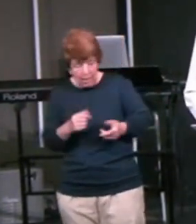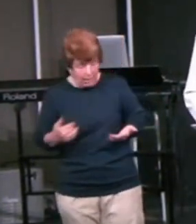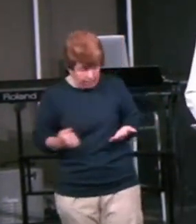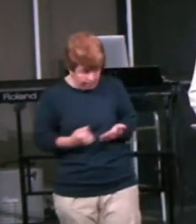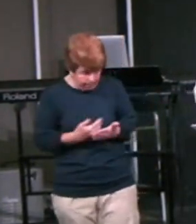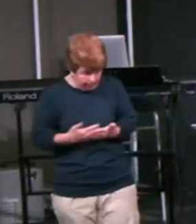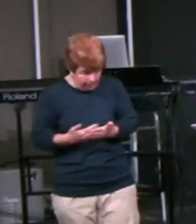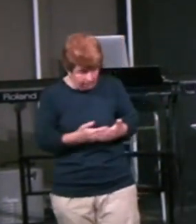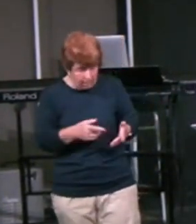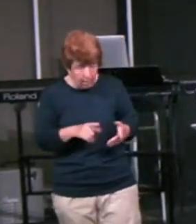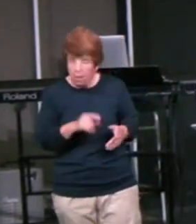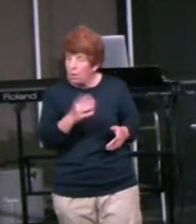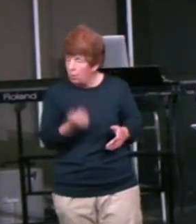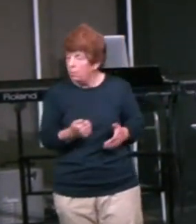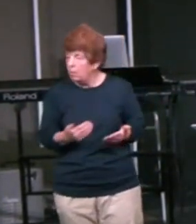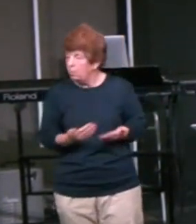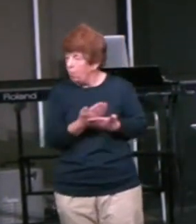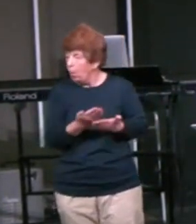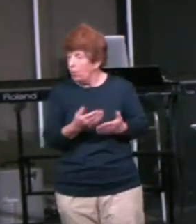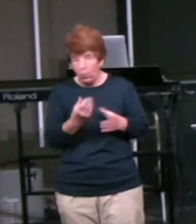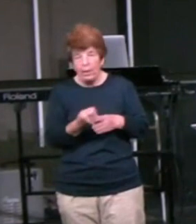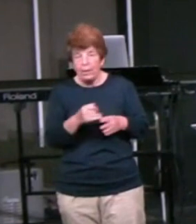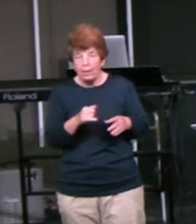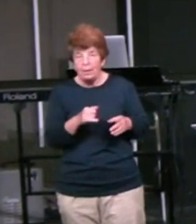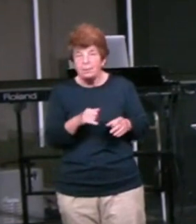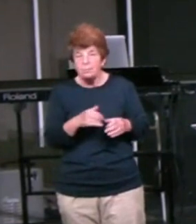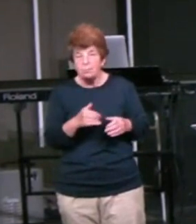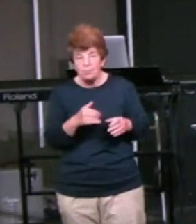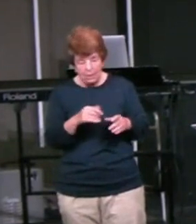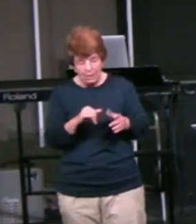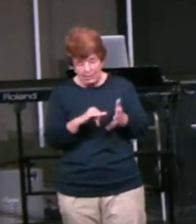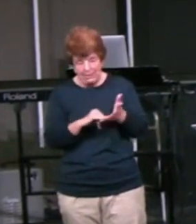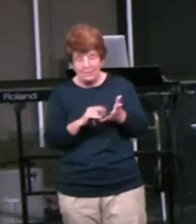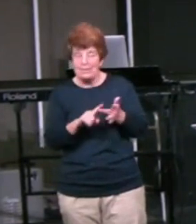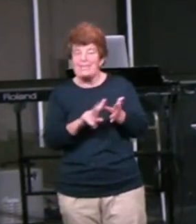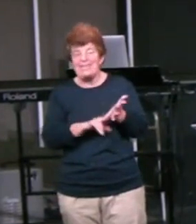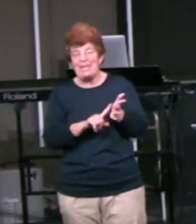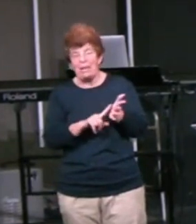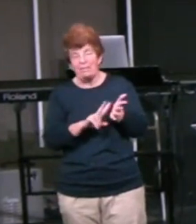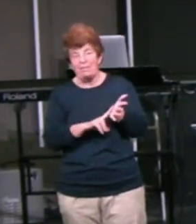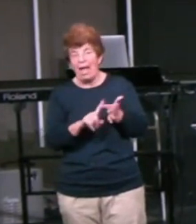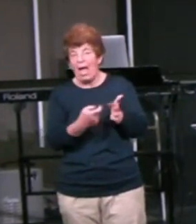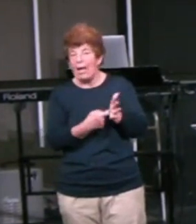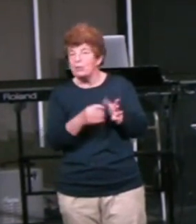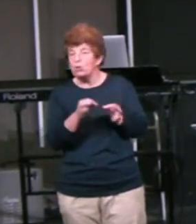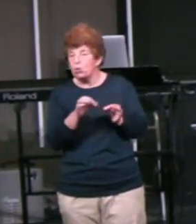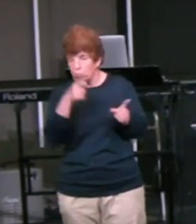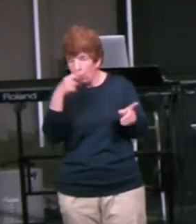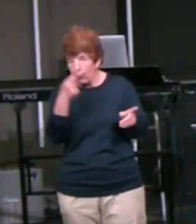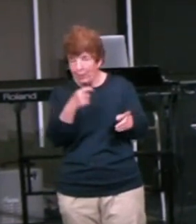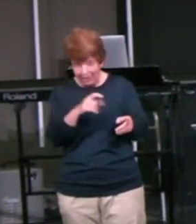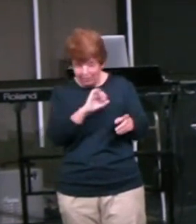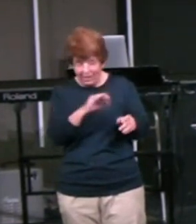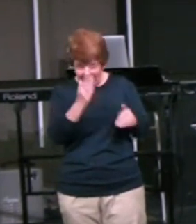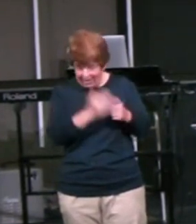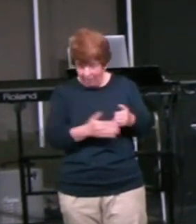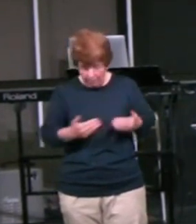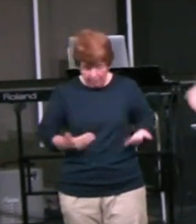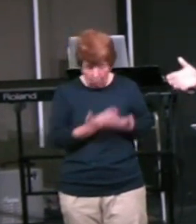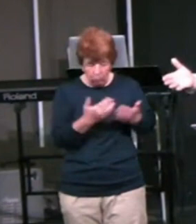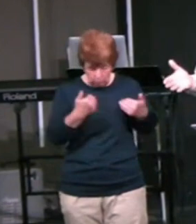child with a silver spoon in its mouth. Never happened. And I doubt it's ever going to happen, because